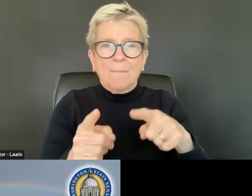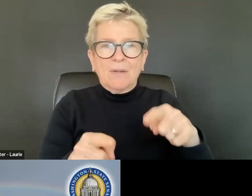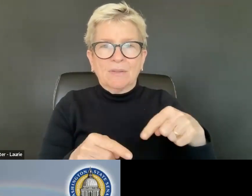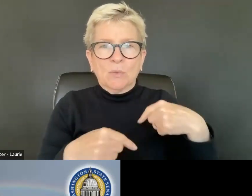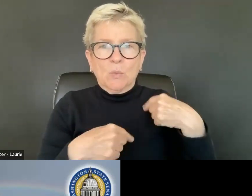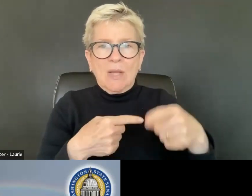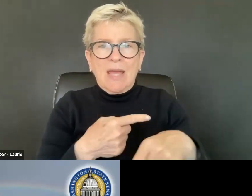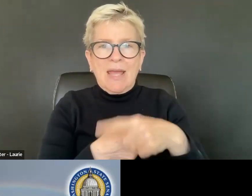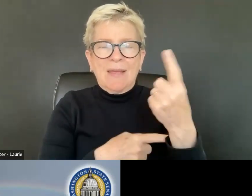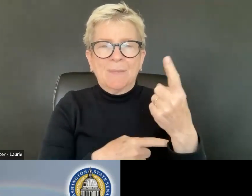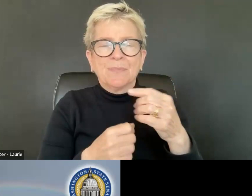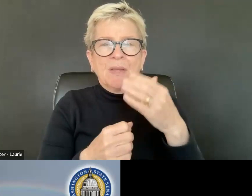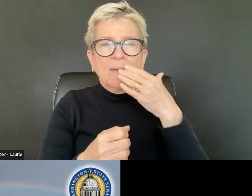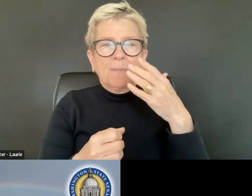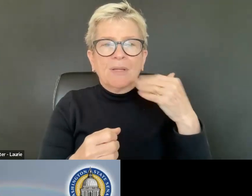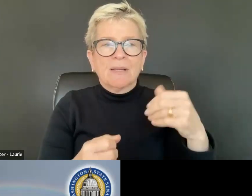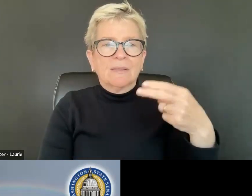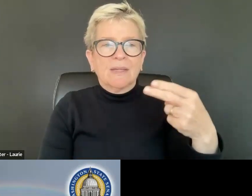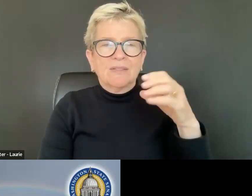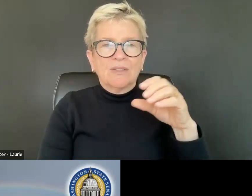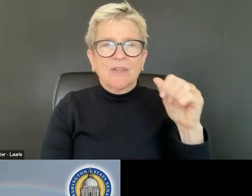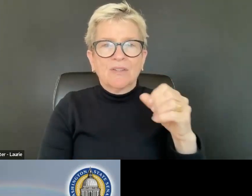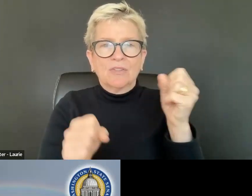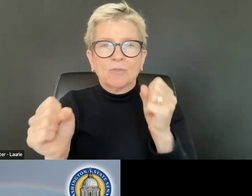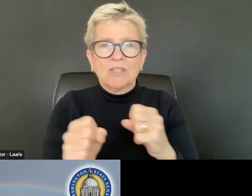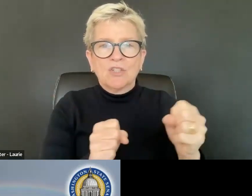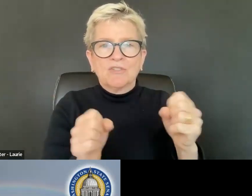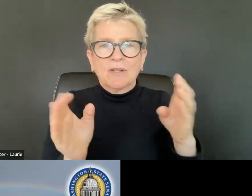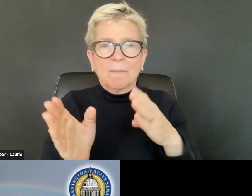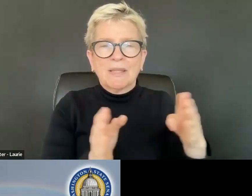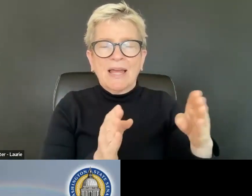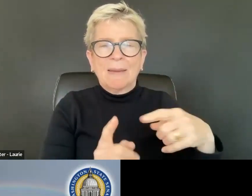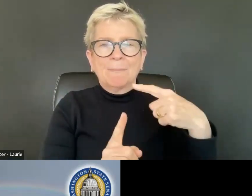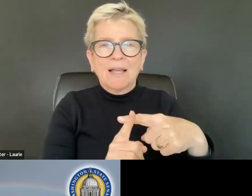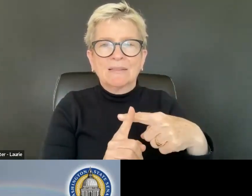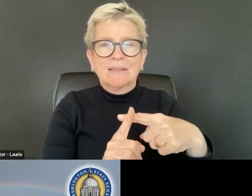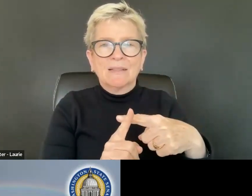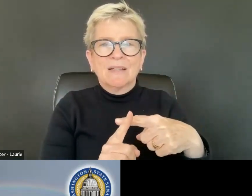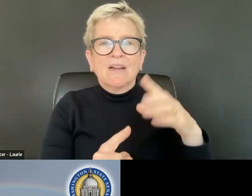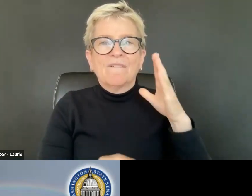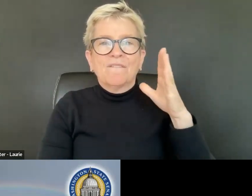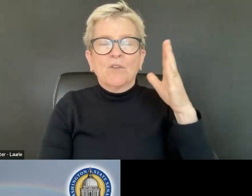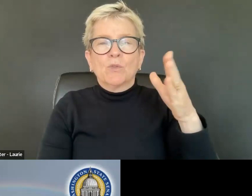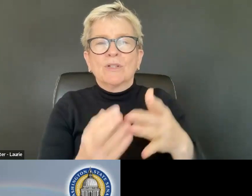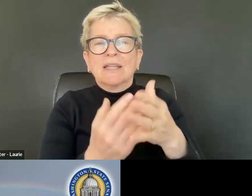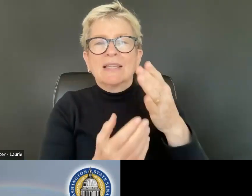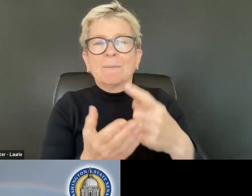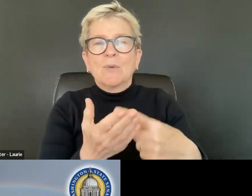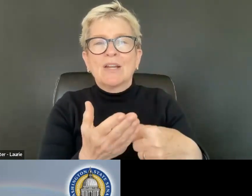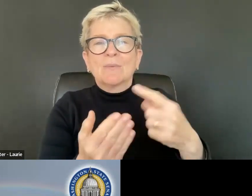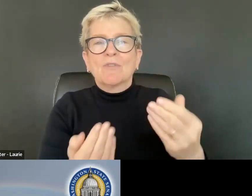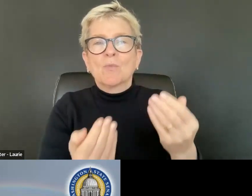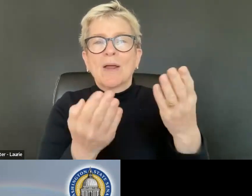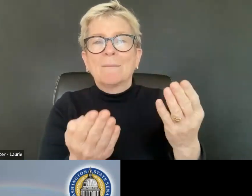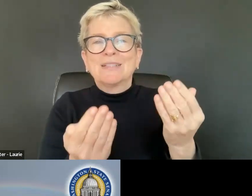times, HCA's strategic planning coming up, as well as future deliberations on recommendations to start